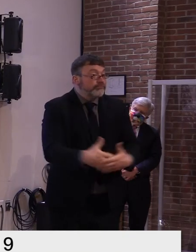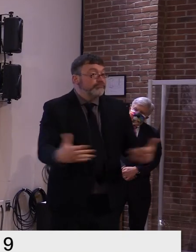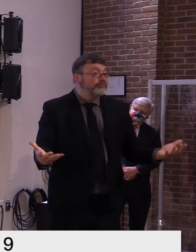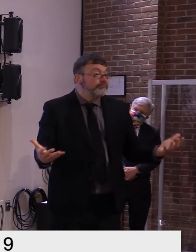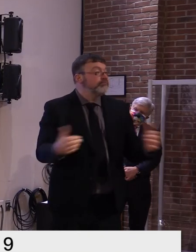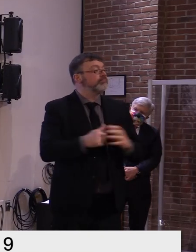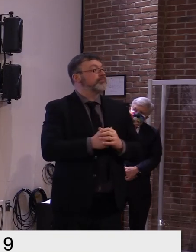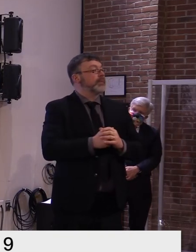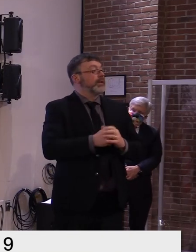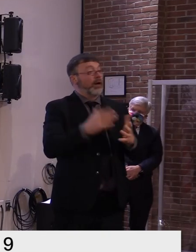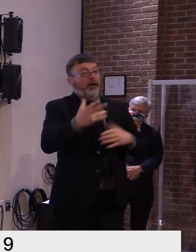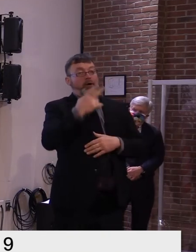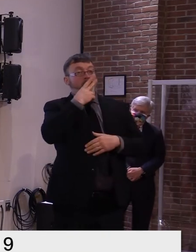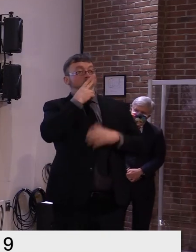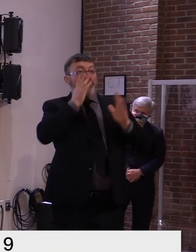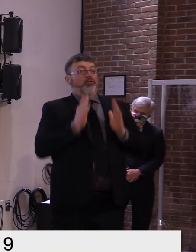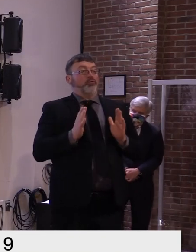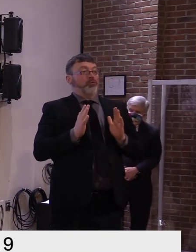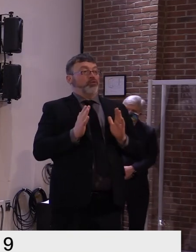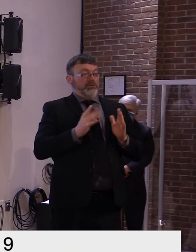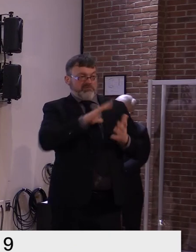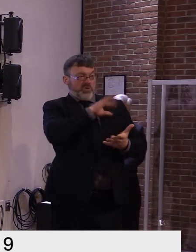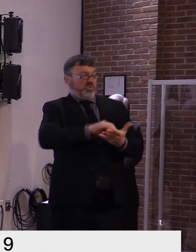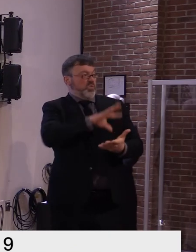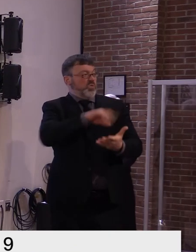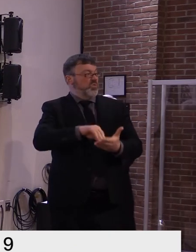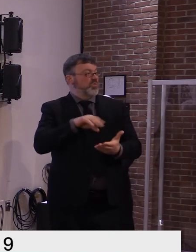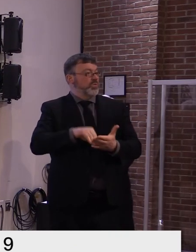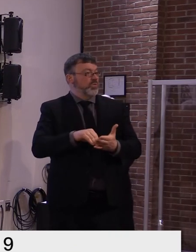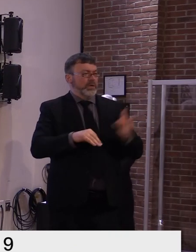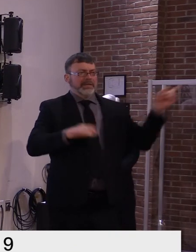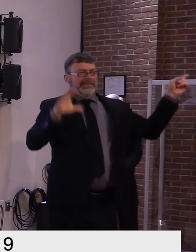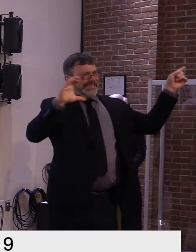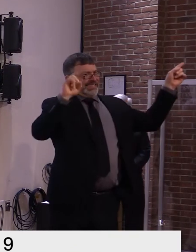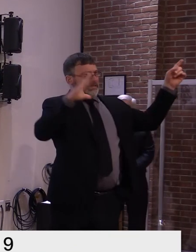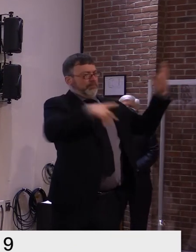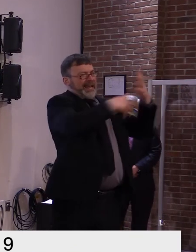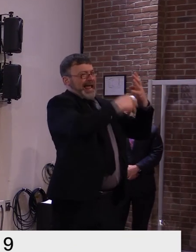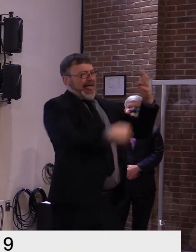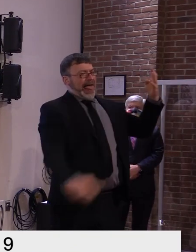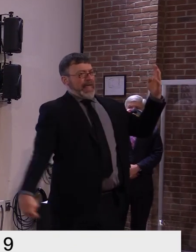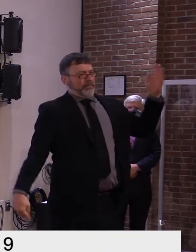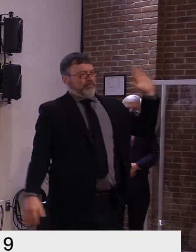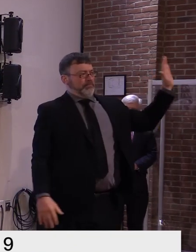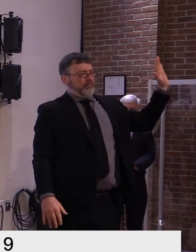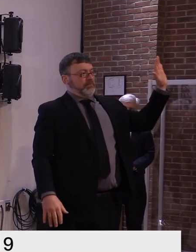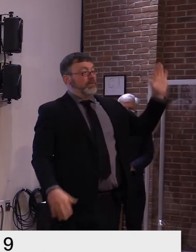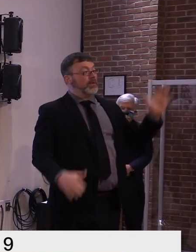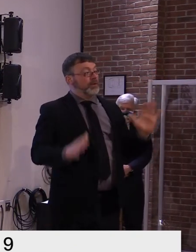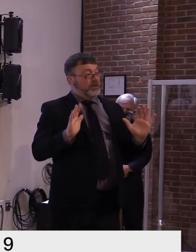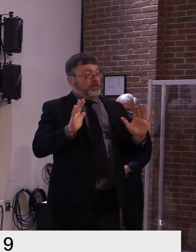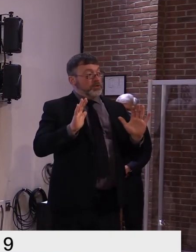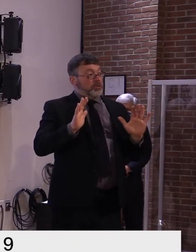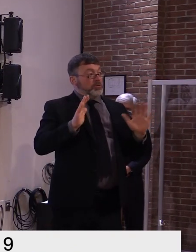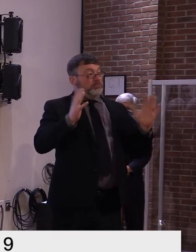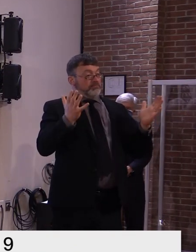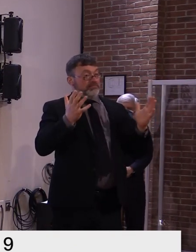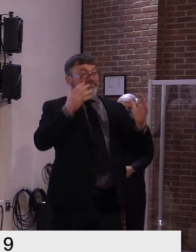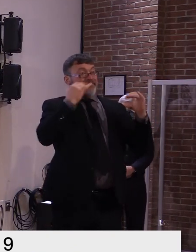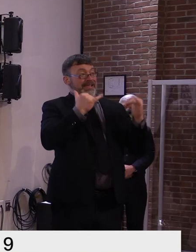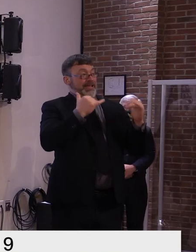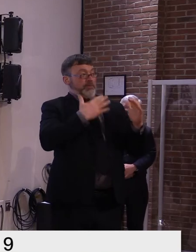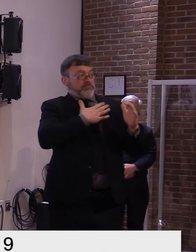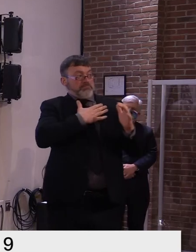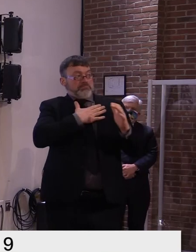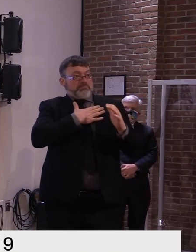data we're using to show the strong correlation between age putting you at severe risk for a poor outcome, in this